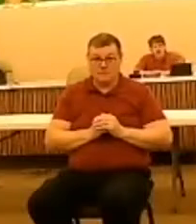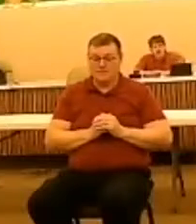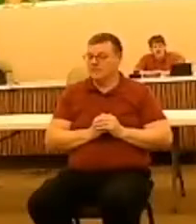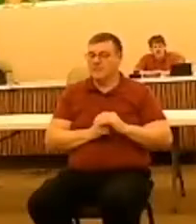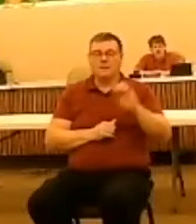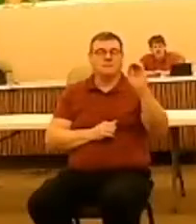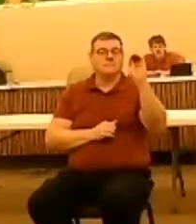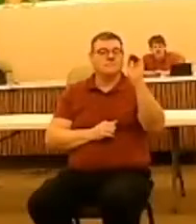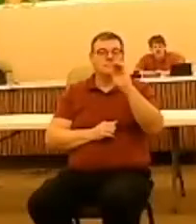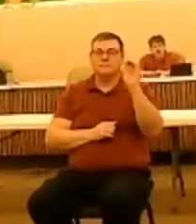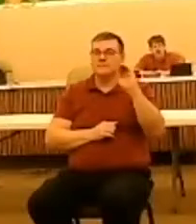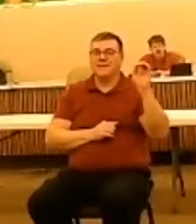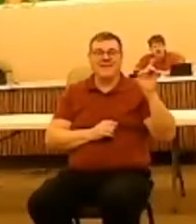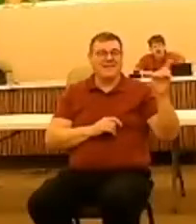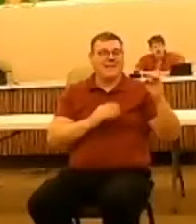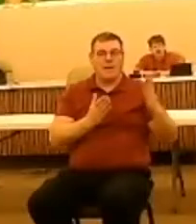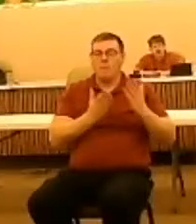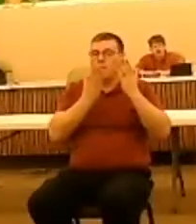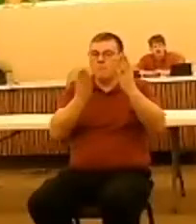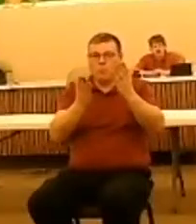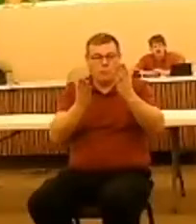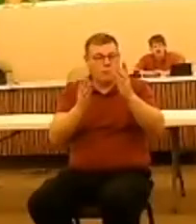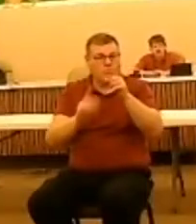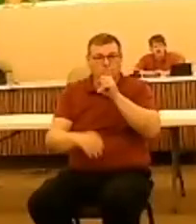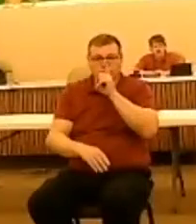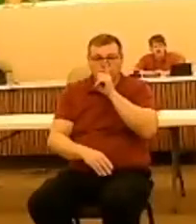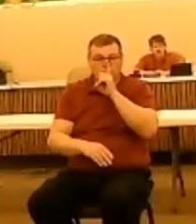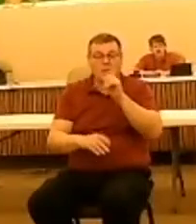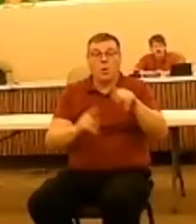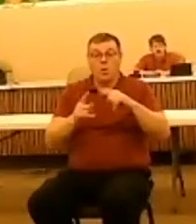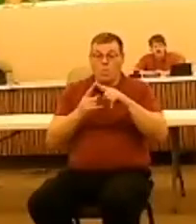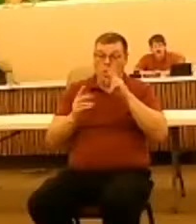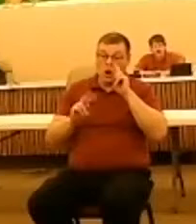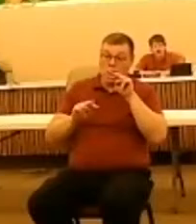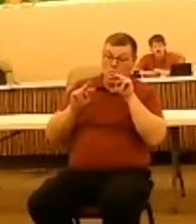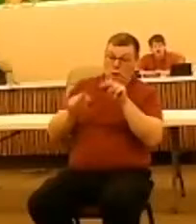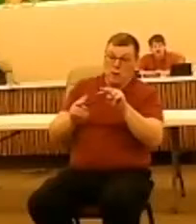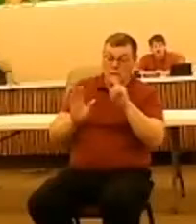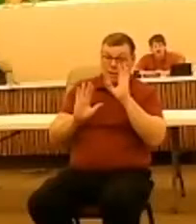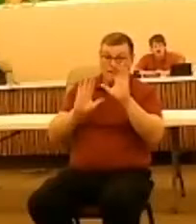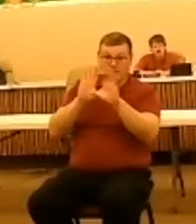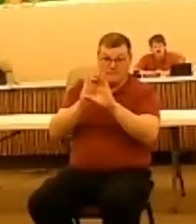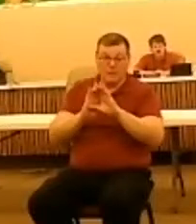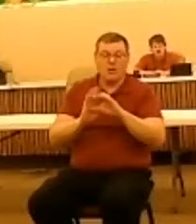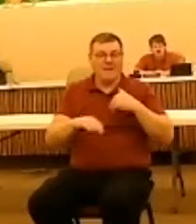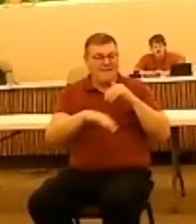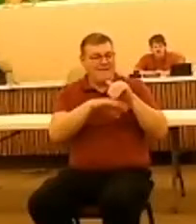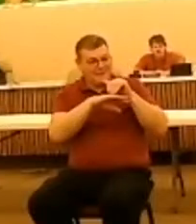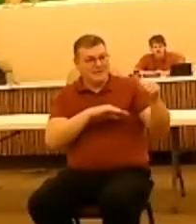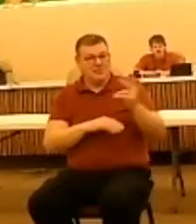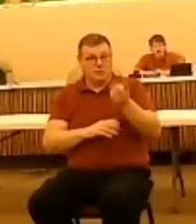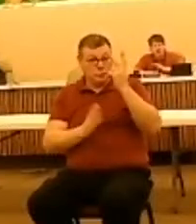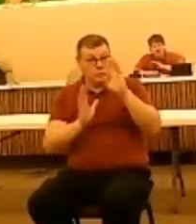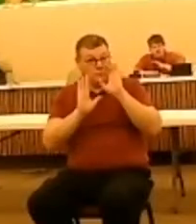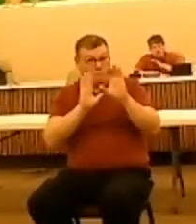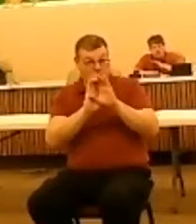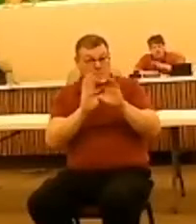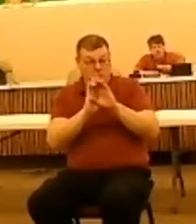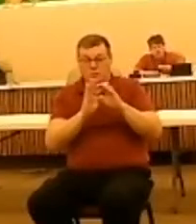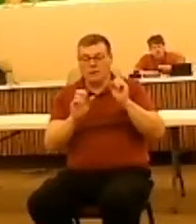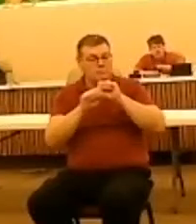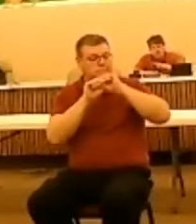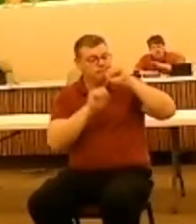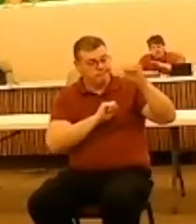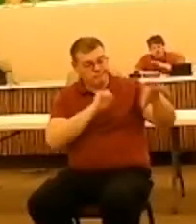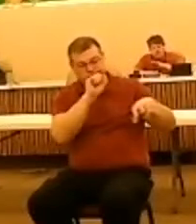They haven't proposed it. I just, when they were looking at the images, I sent them the 2 pictures of the Monroe Academy. I sent them a whole bunch